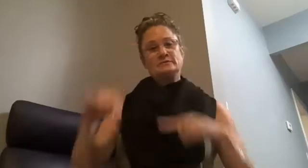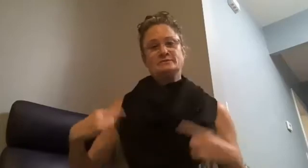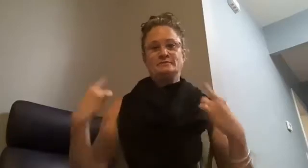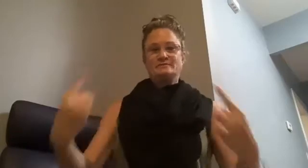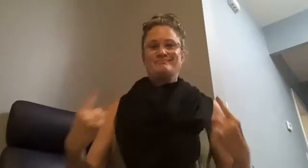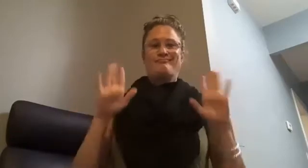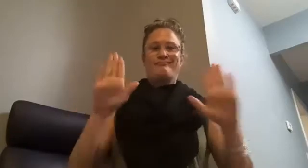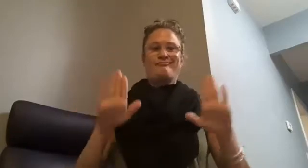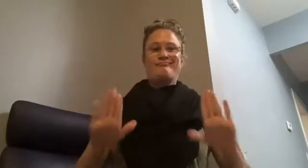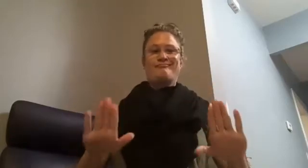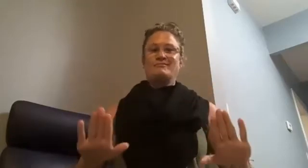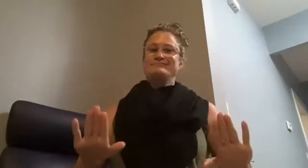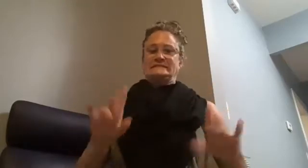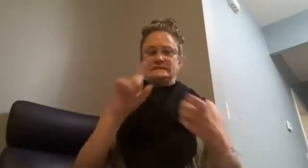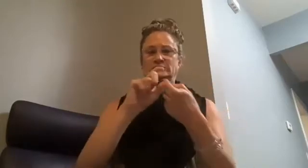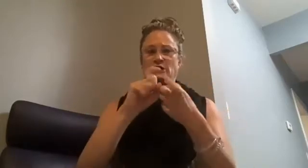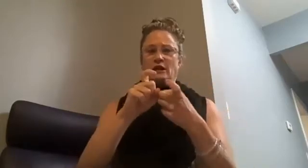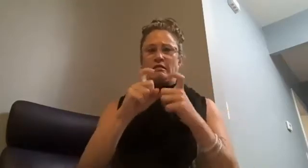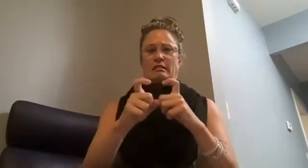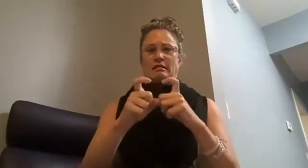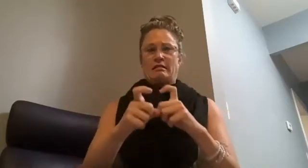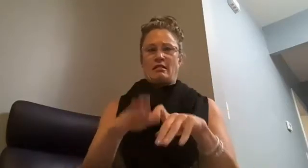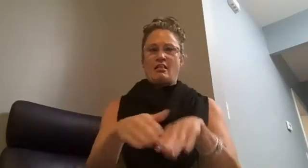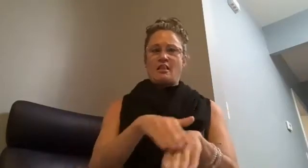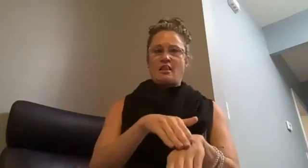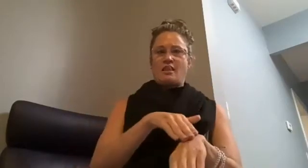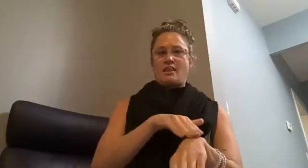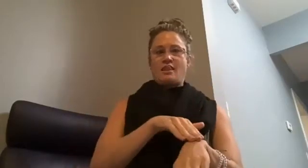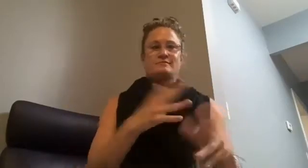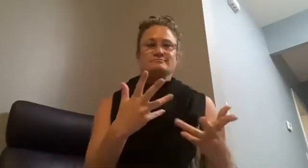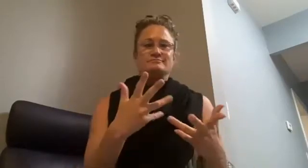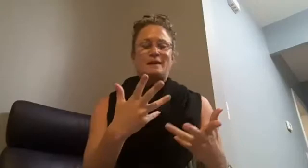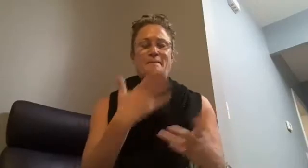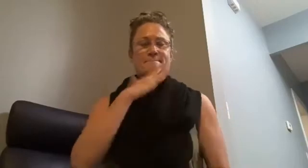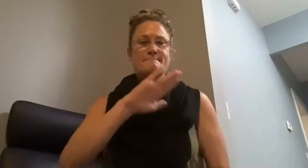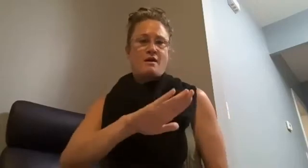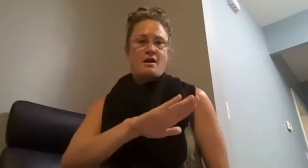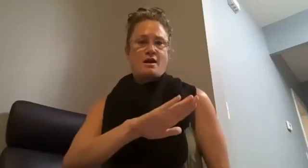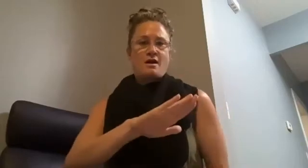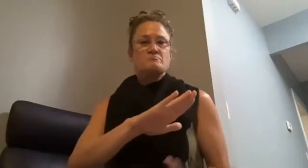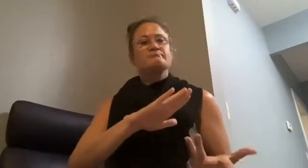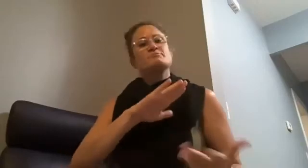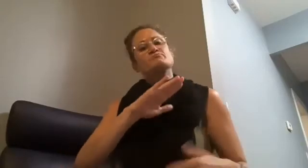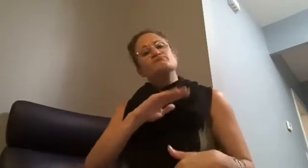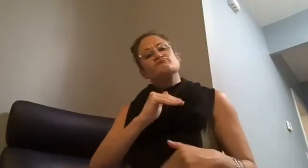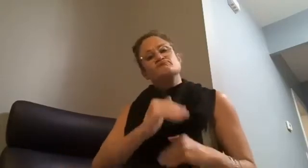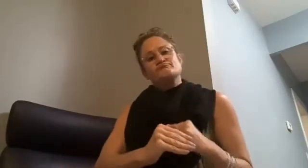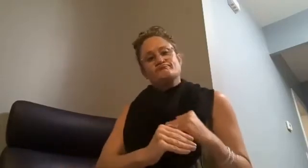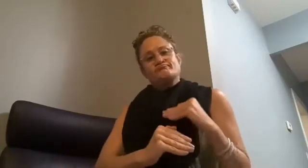we're slow to change. We typically, and I think not in a bad way, but we try to take our time when implementing things.